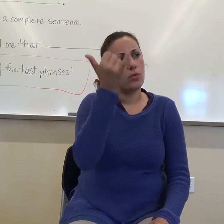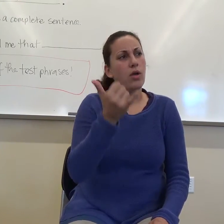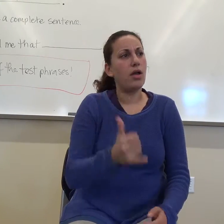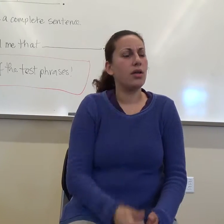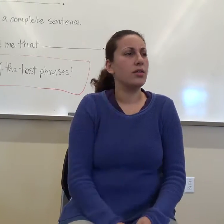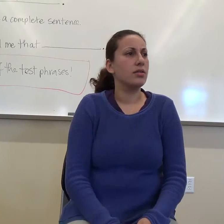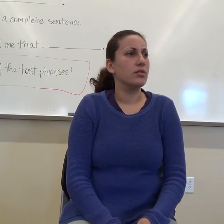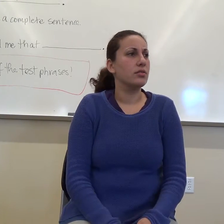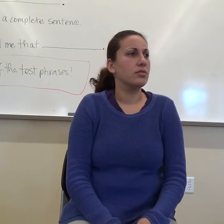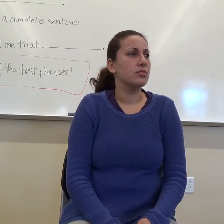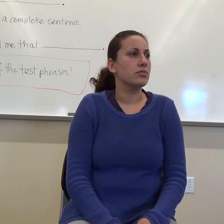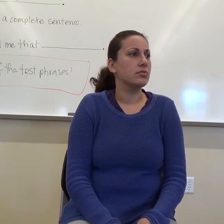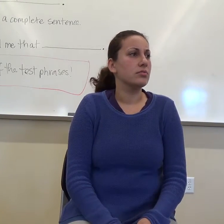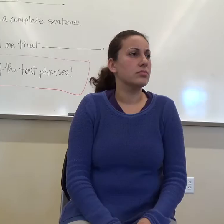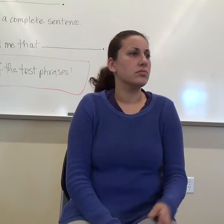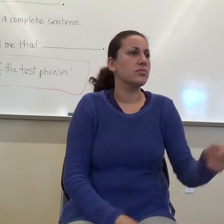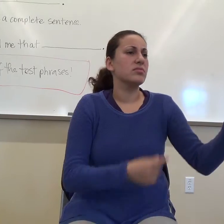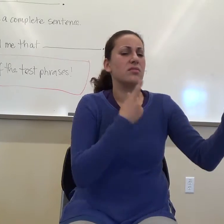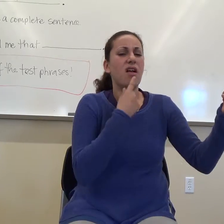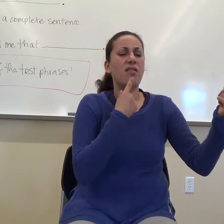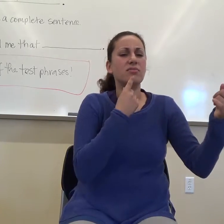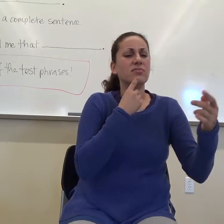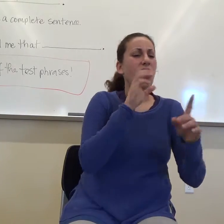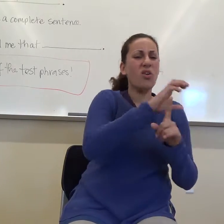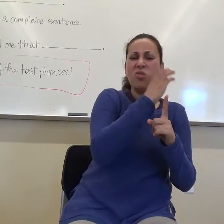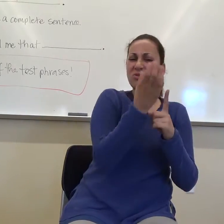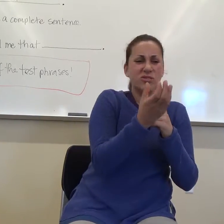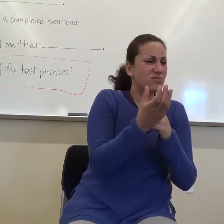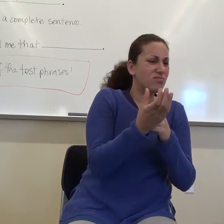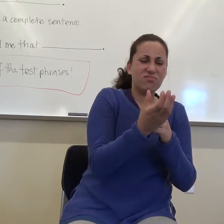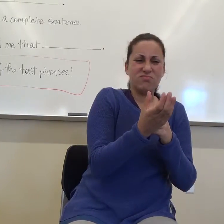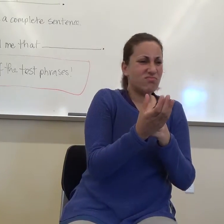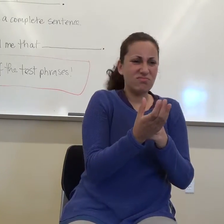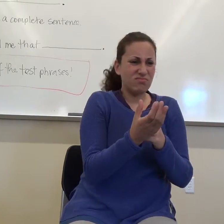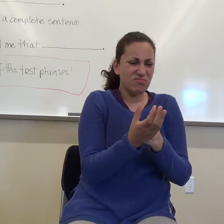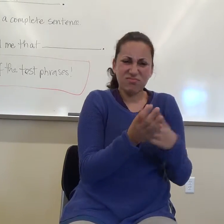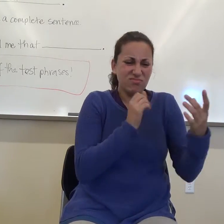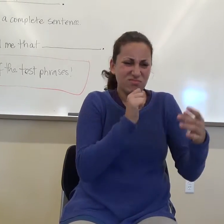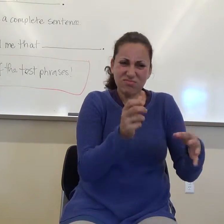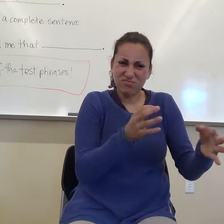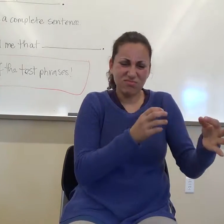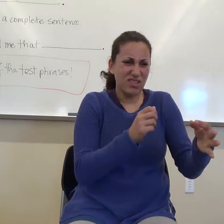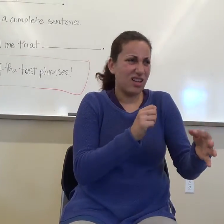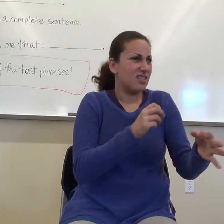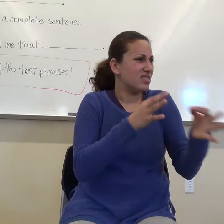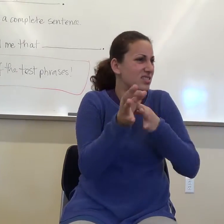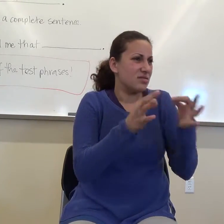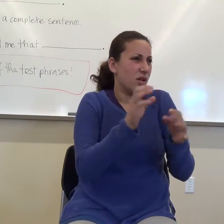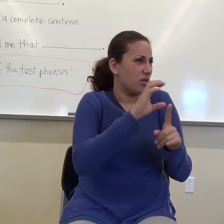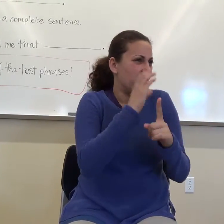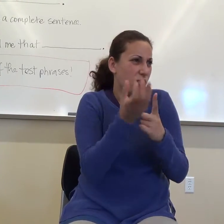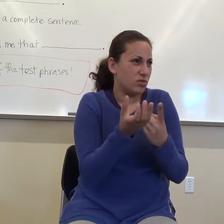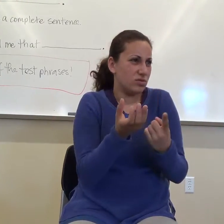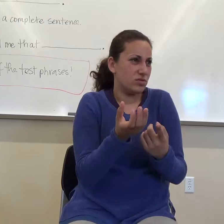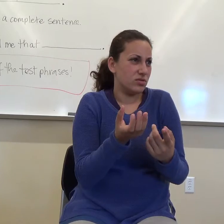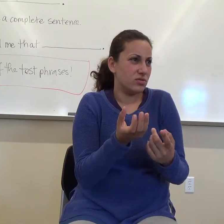Because it's all about the culture. Okay, does it tell us that it's in almost